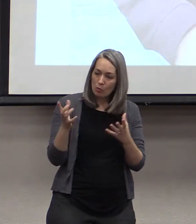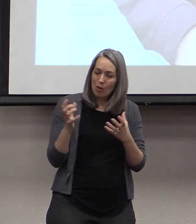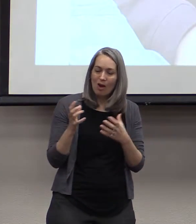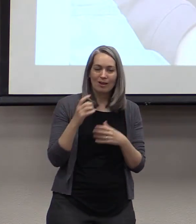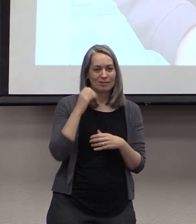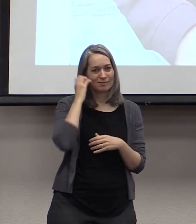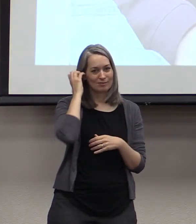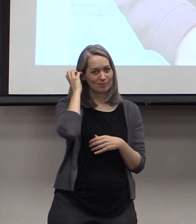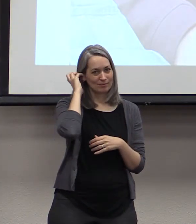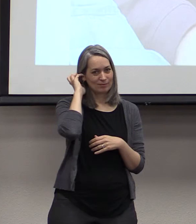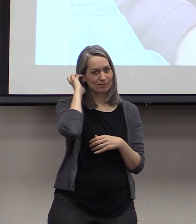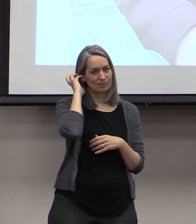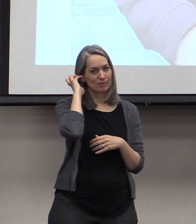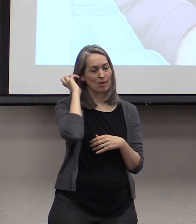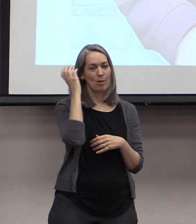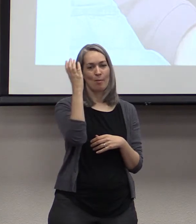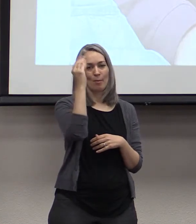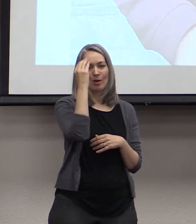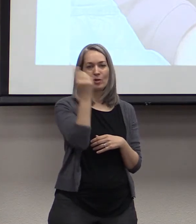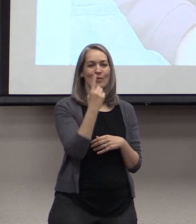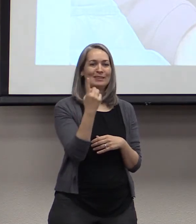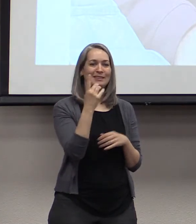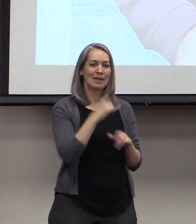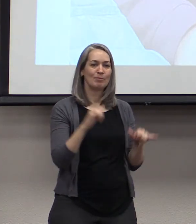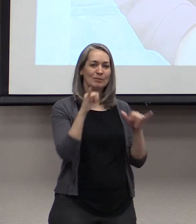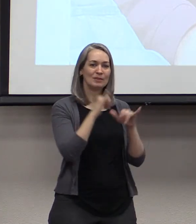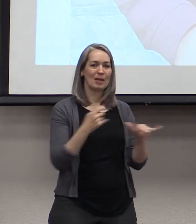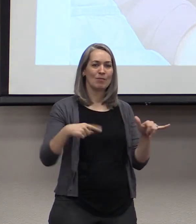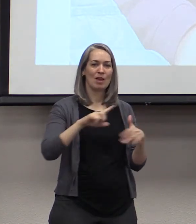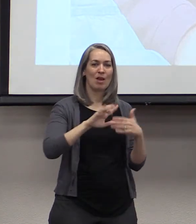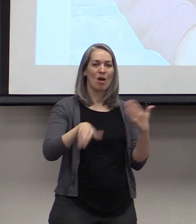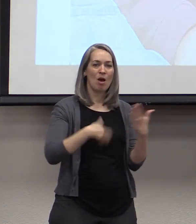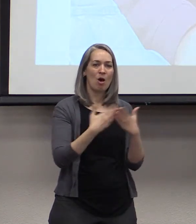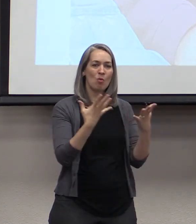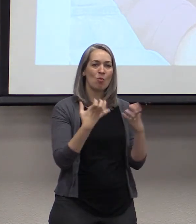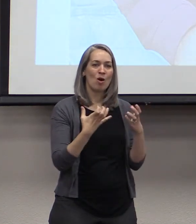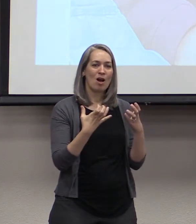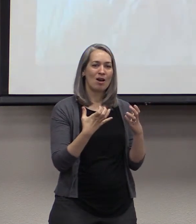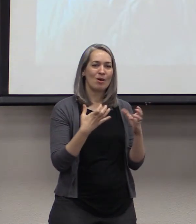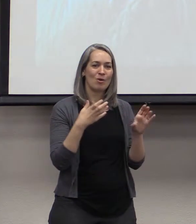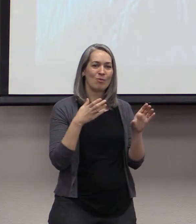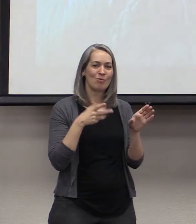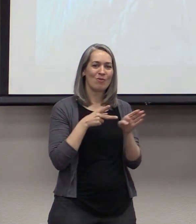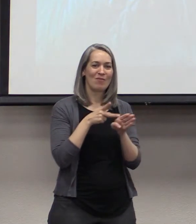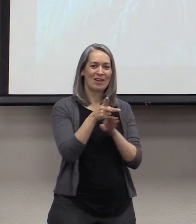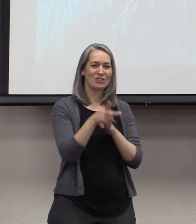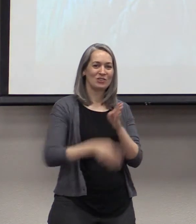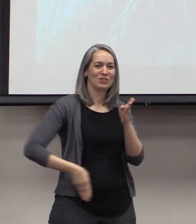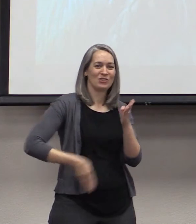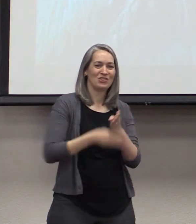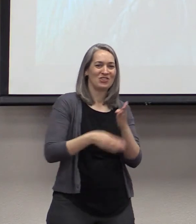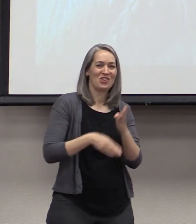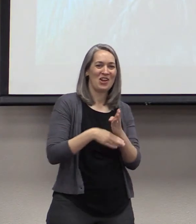enough because the boys would always say the same thing. They all want to be professional soccer players. They want to be the next Messi, the next Cristiano